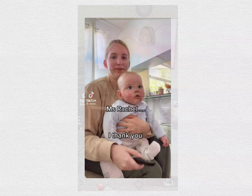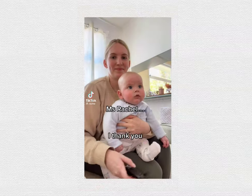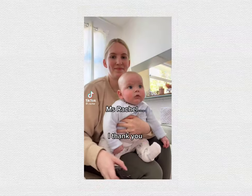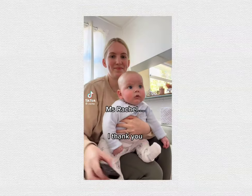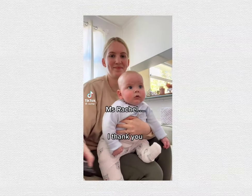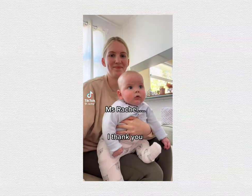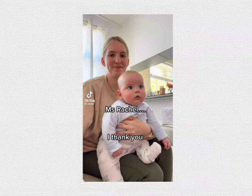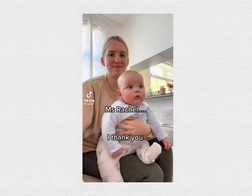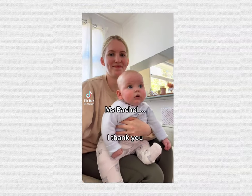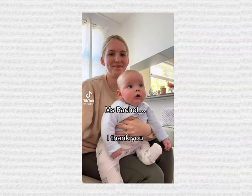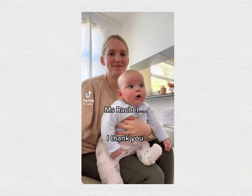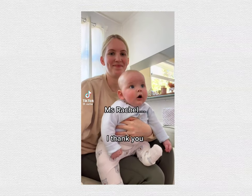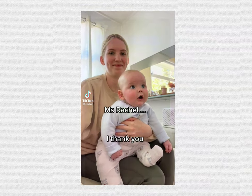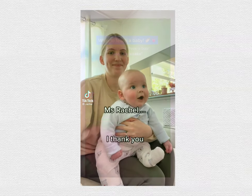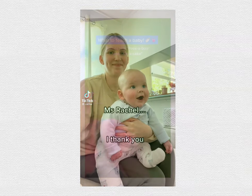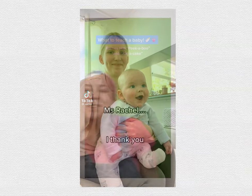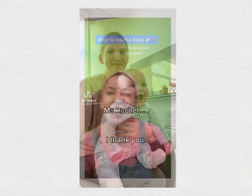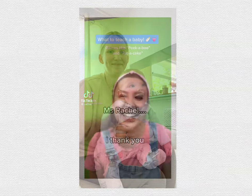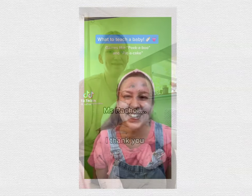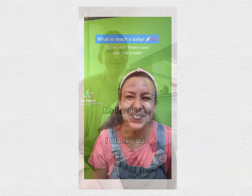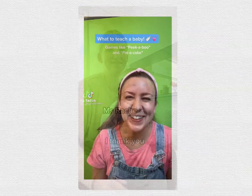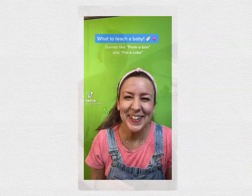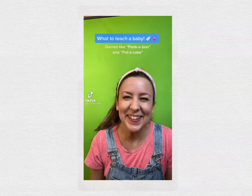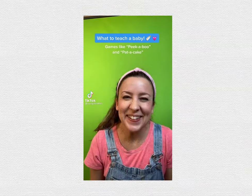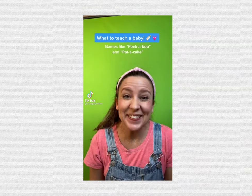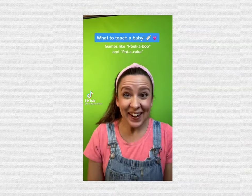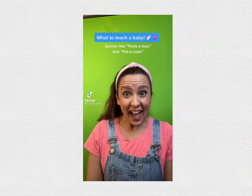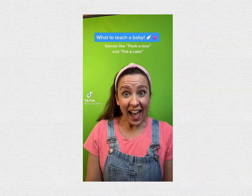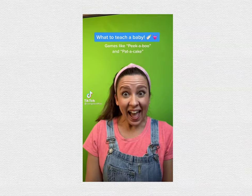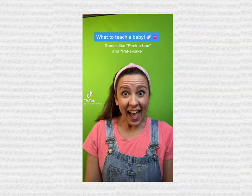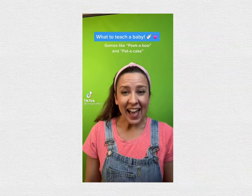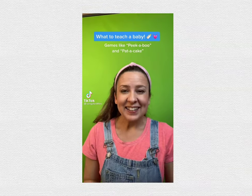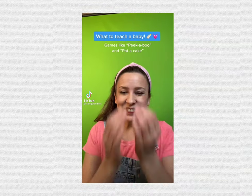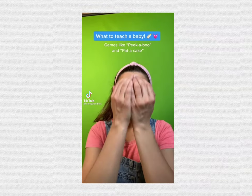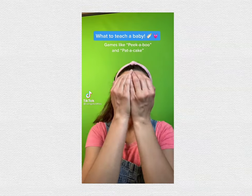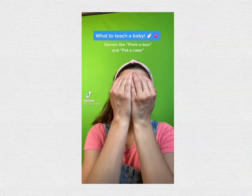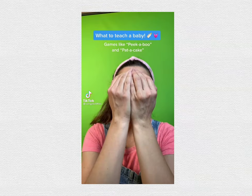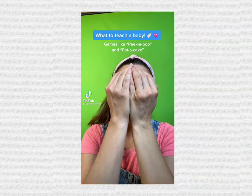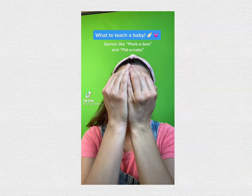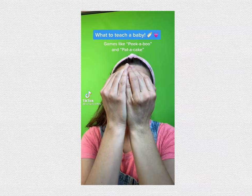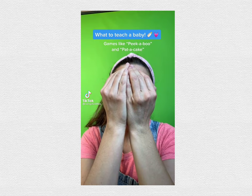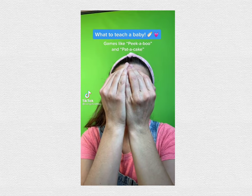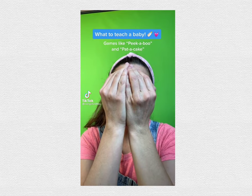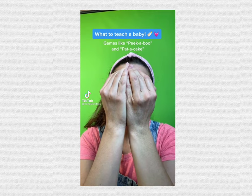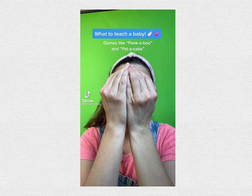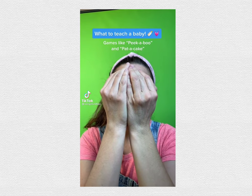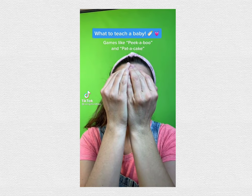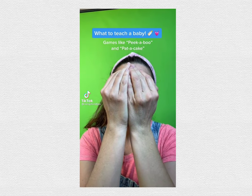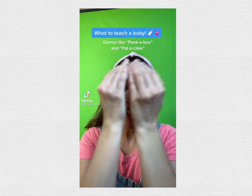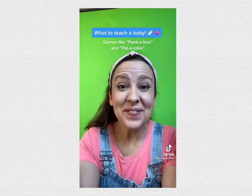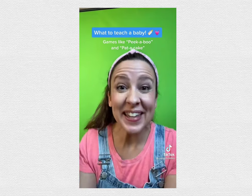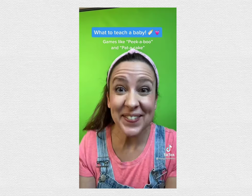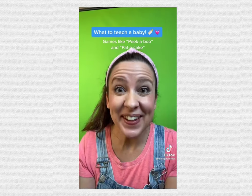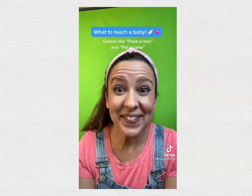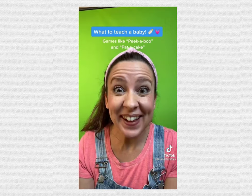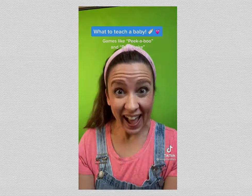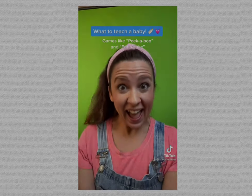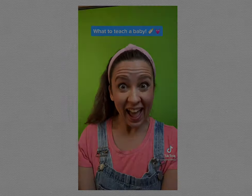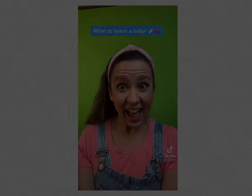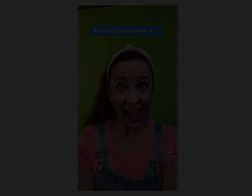four and under and a hero to their parents. She started out as a preschool teacher, but became a star on YouTube and